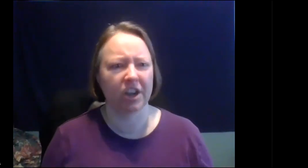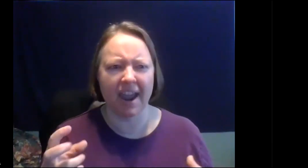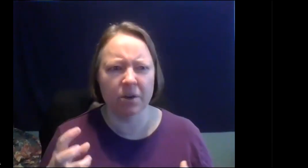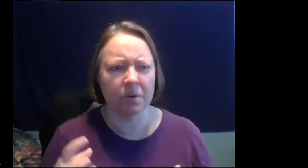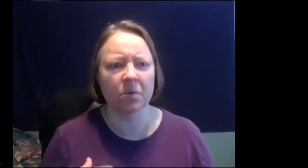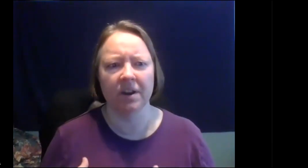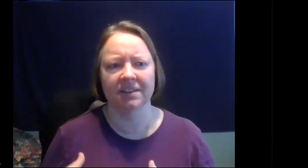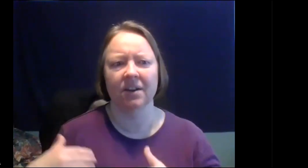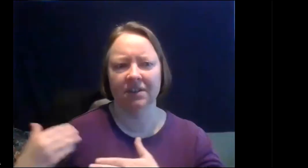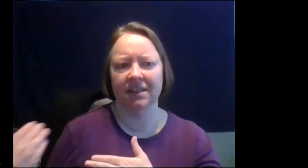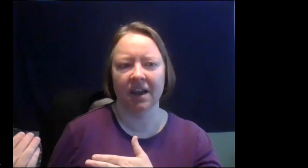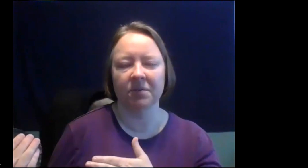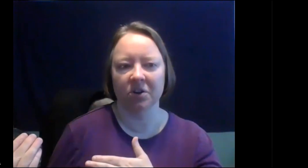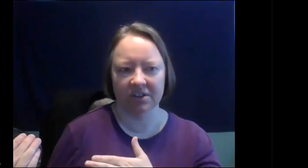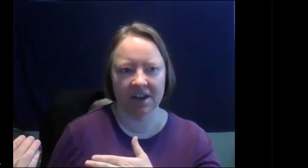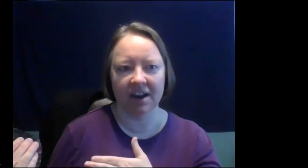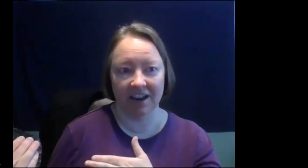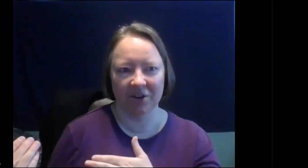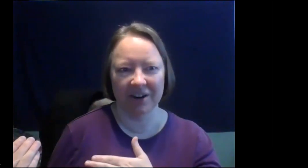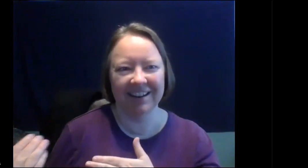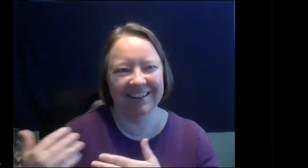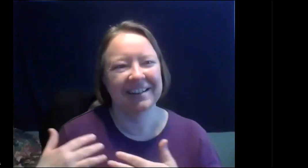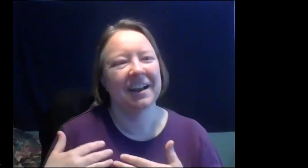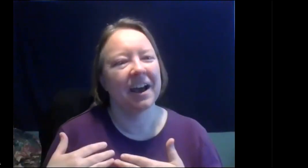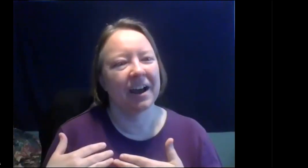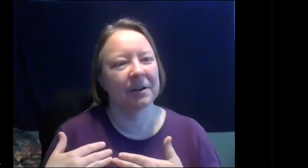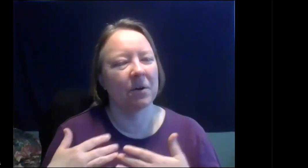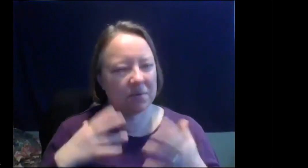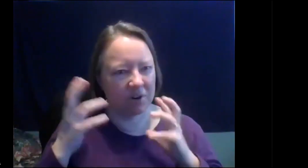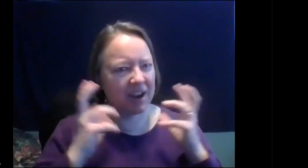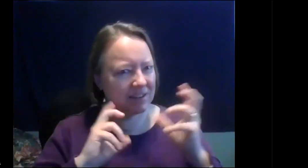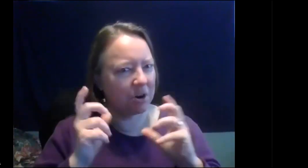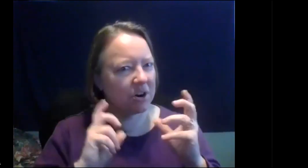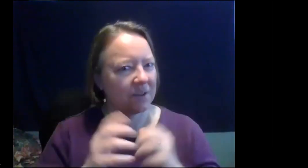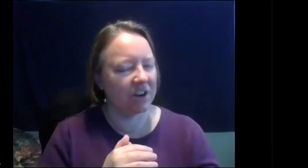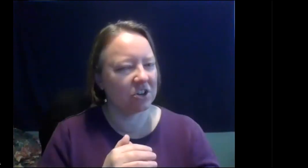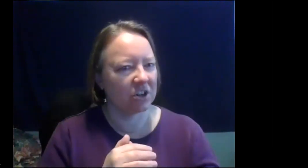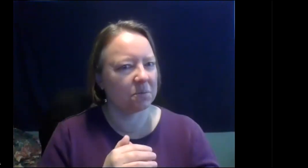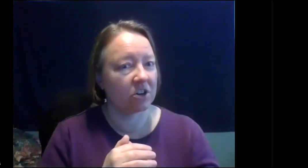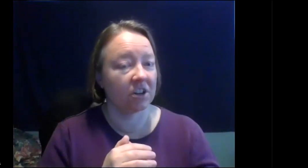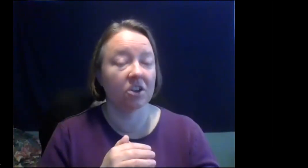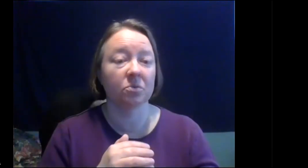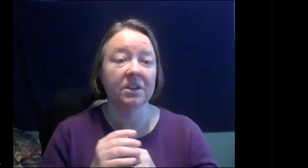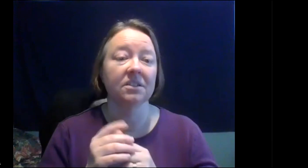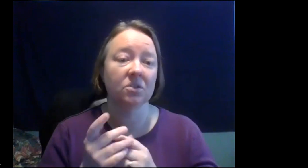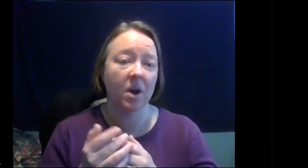looking angry when it sounds like the governor is not angry. However, again, it's part of that facial expression. There's reasons